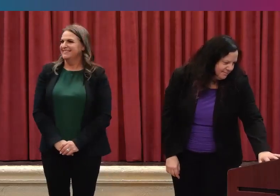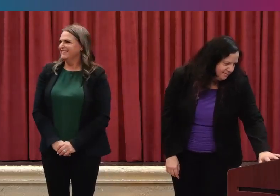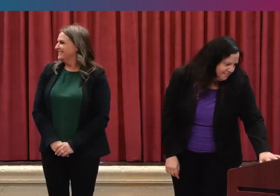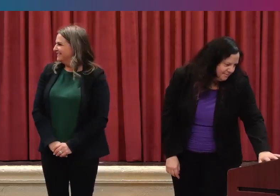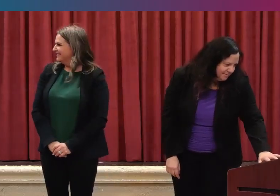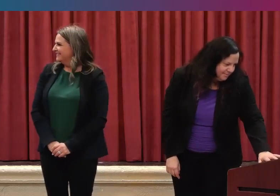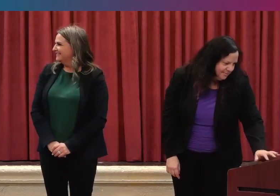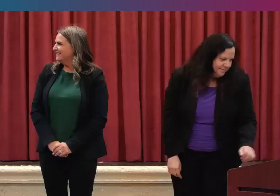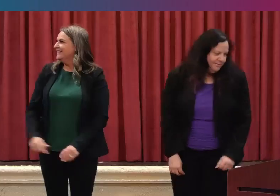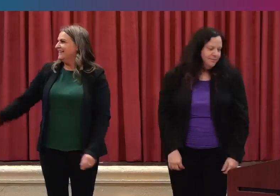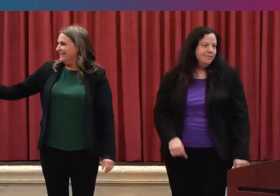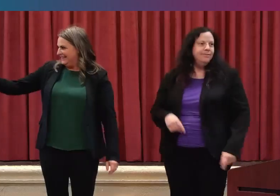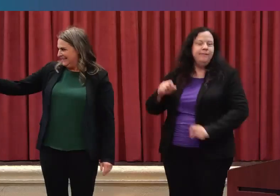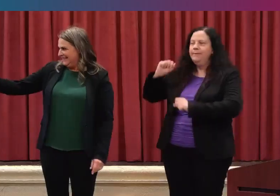Bernardino.